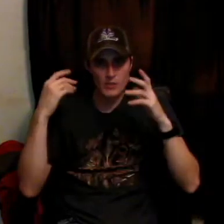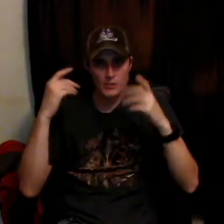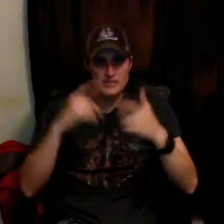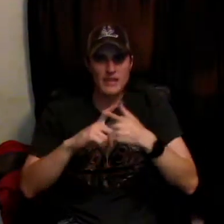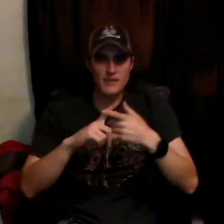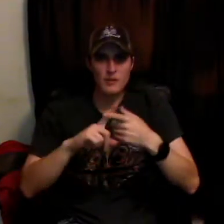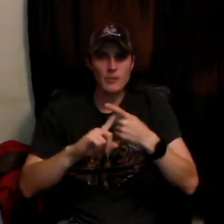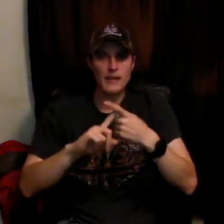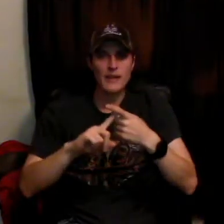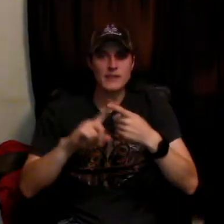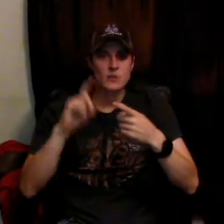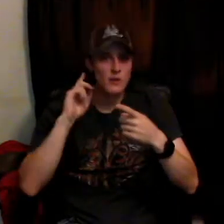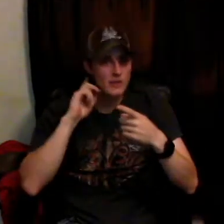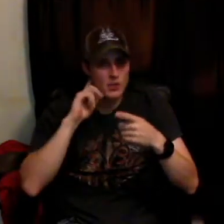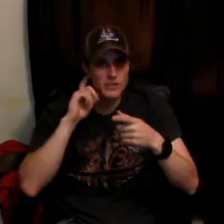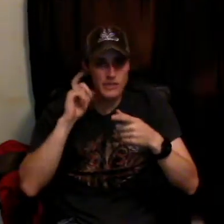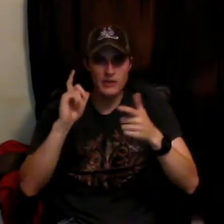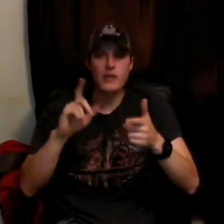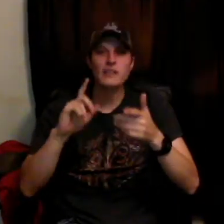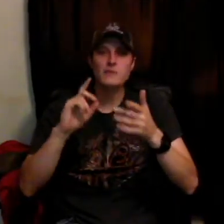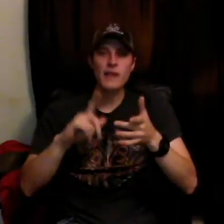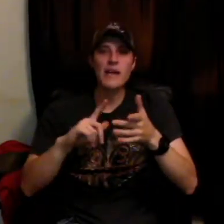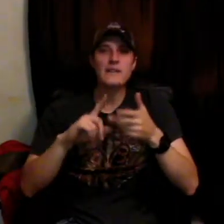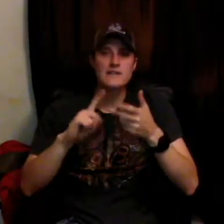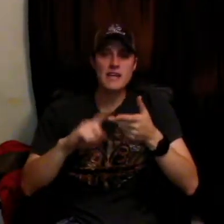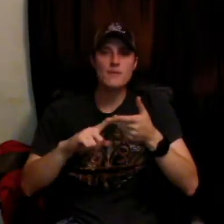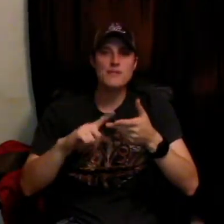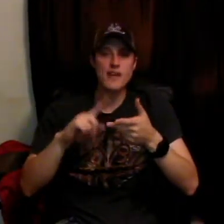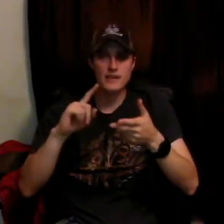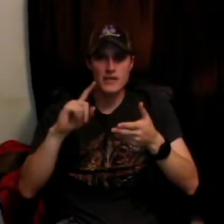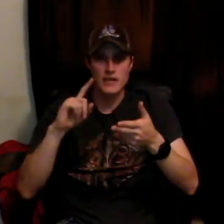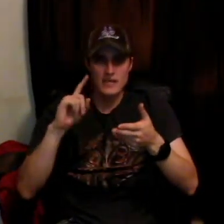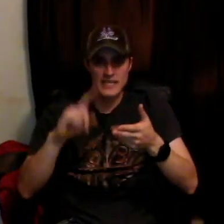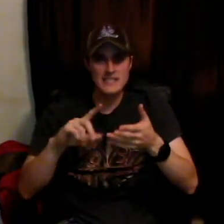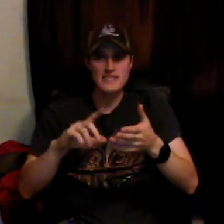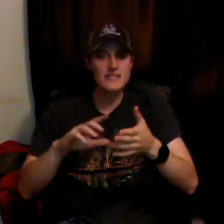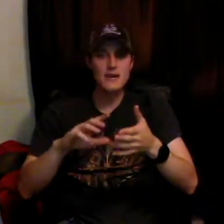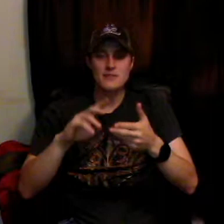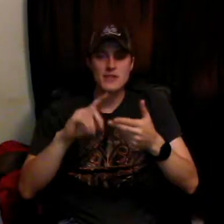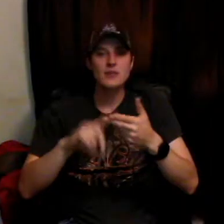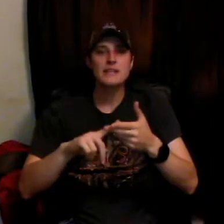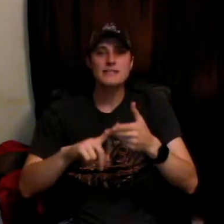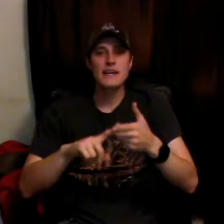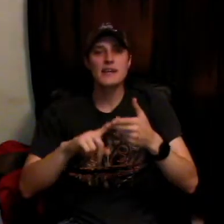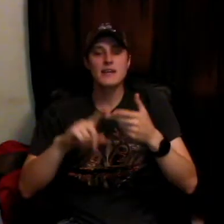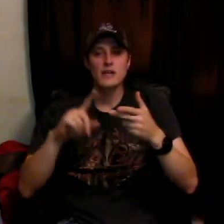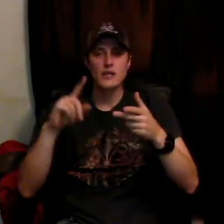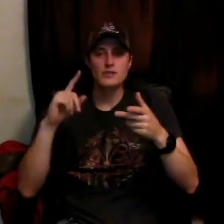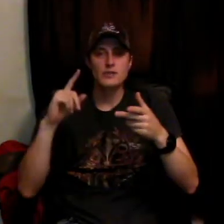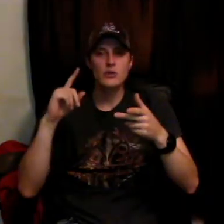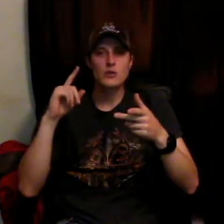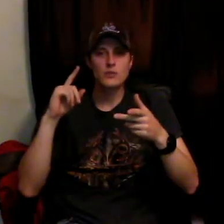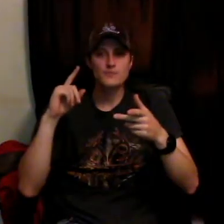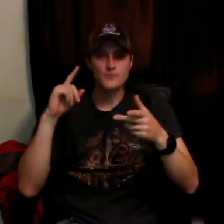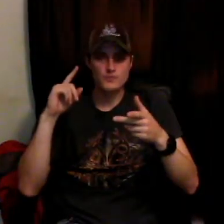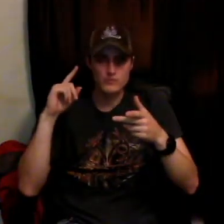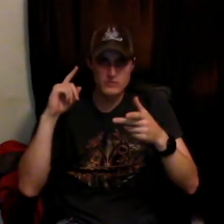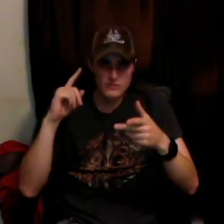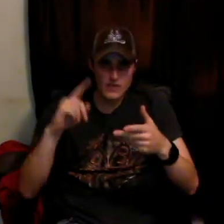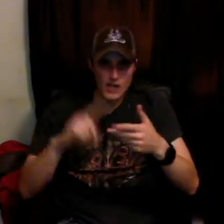put together a plan. So what I'm going to do is I'm going to explain the easy steps that you need to take to